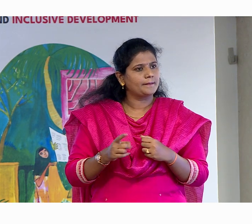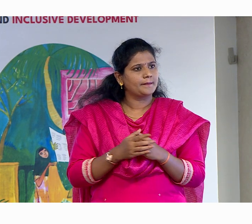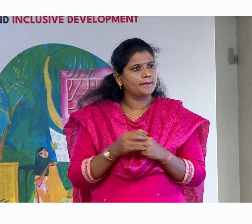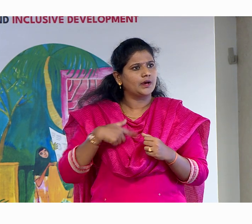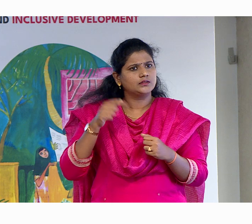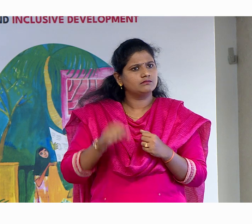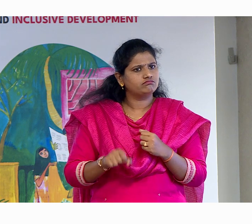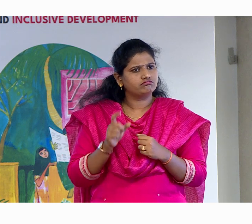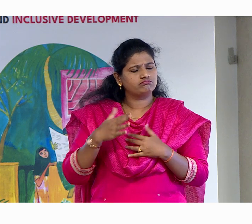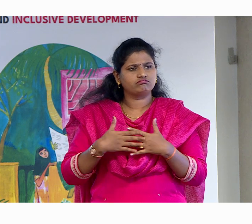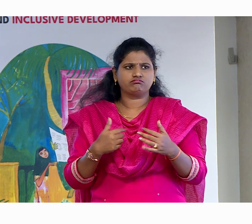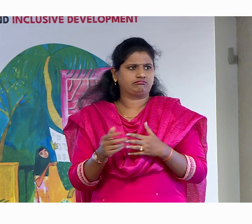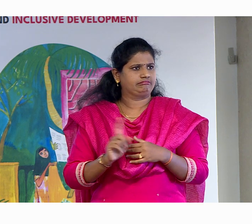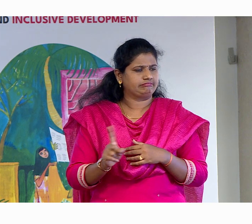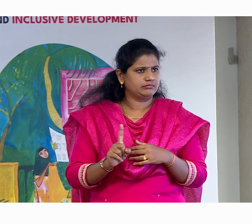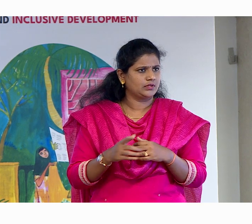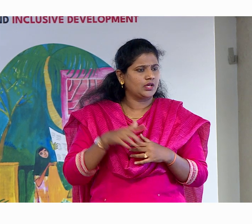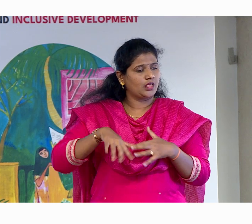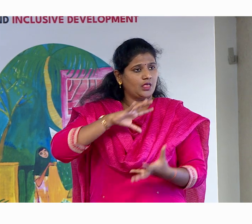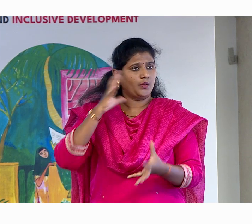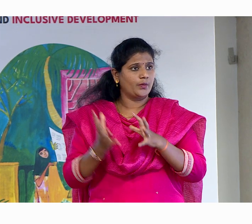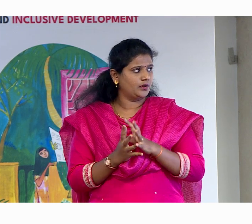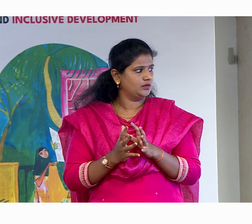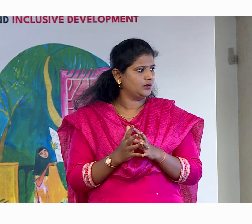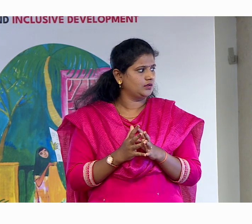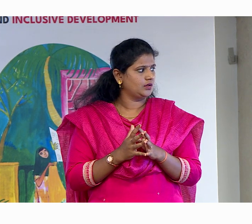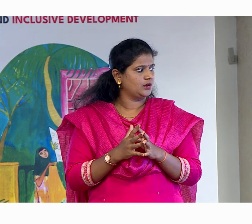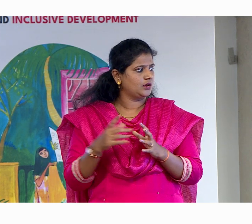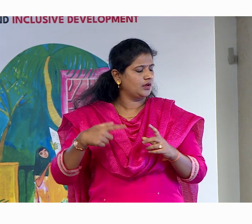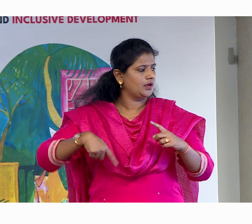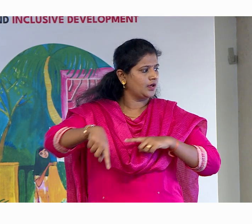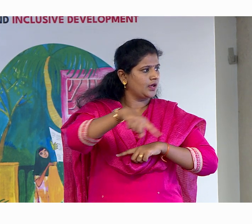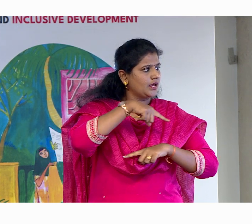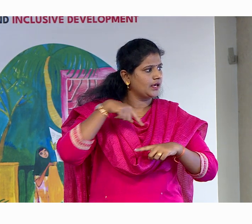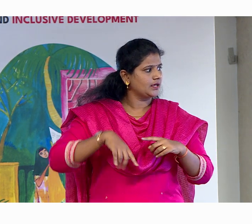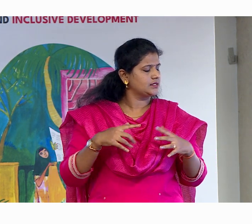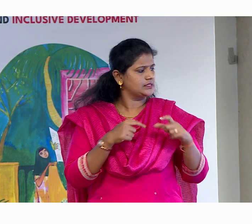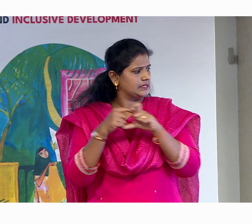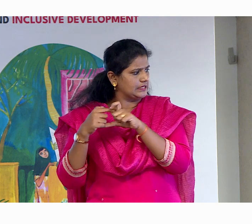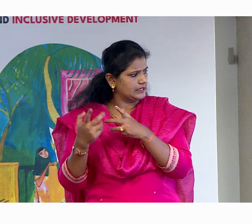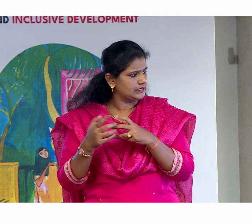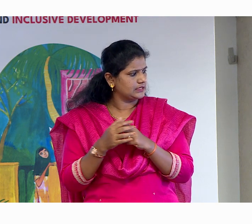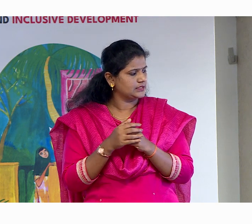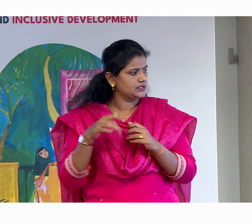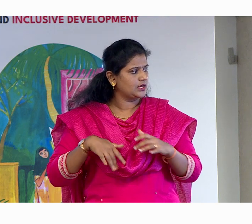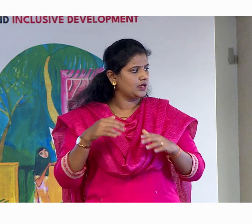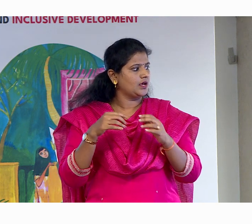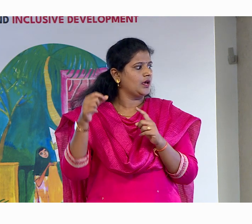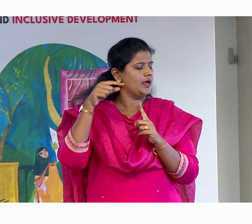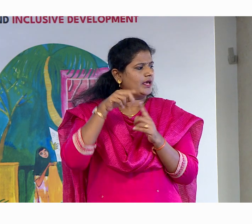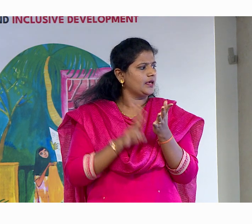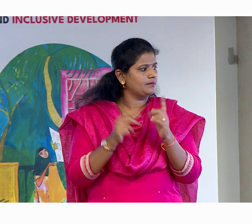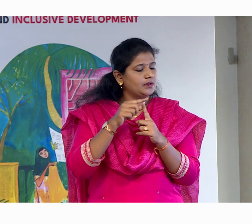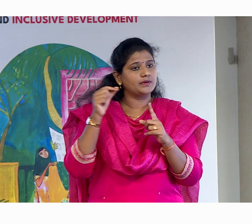dozen lectures from world-renowned implementation experts who've taught on our Art East of England Implementation